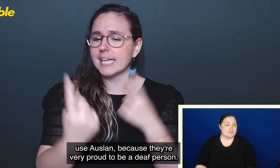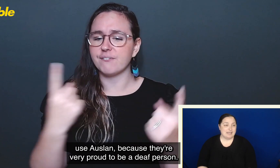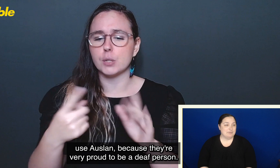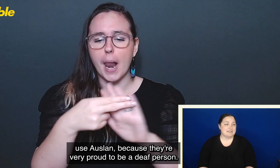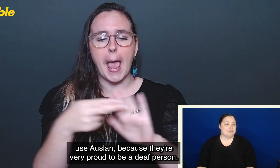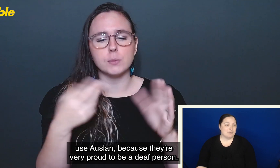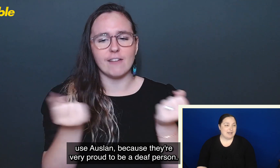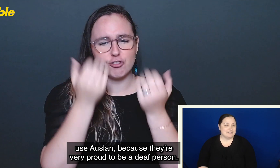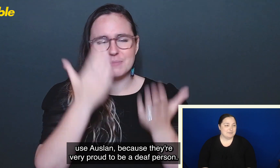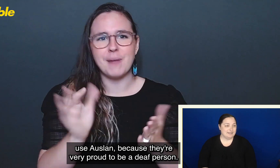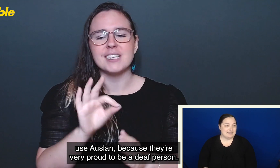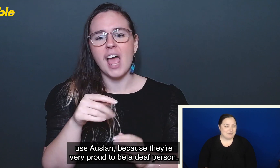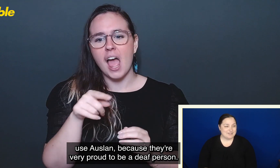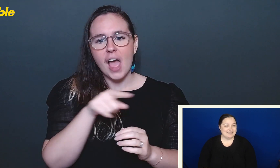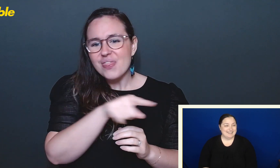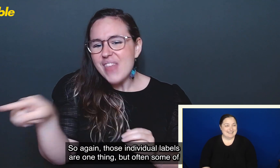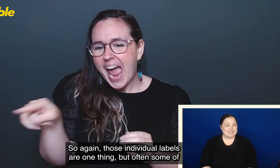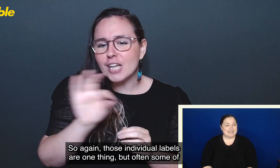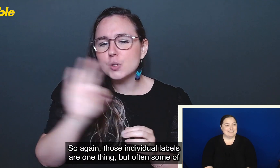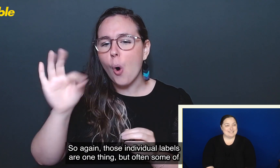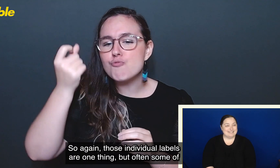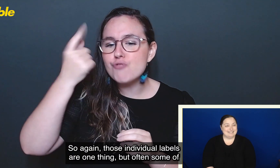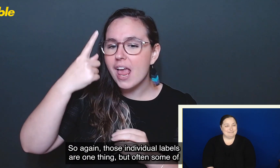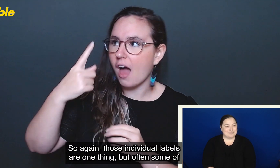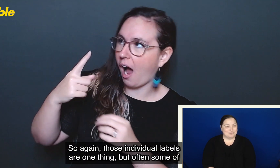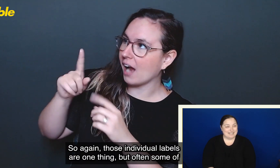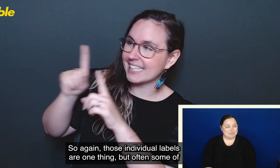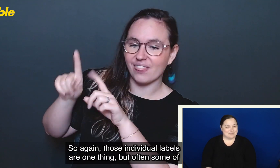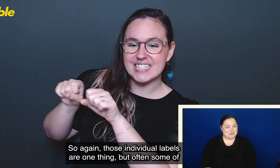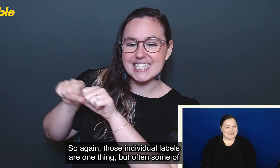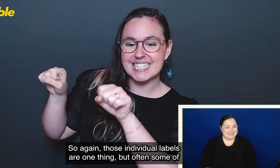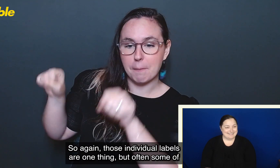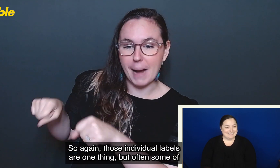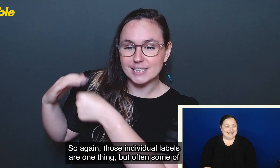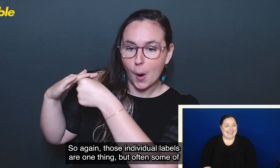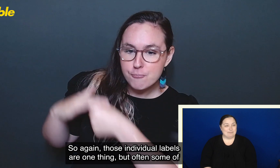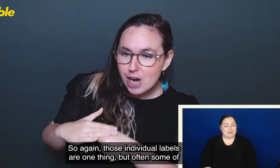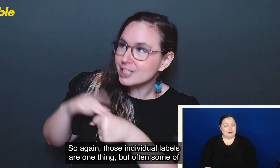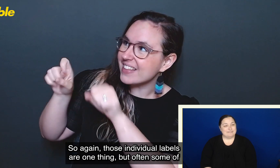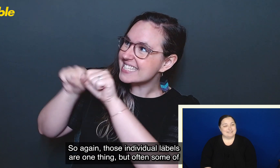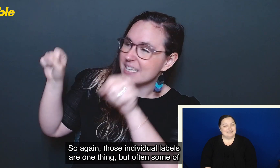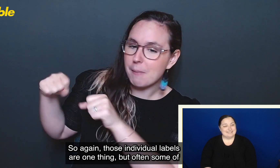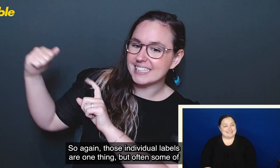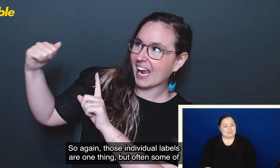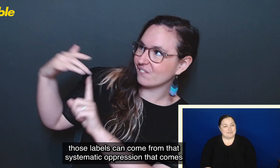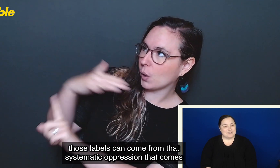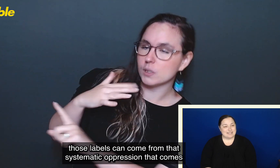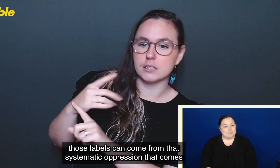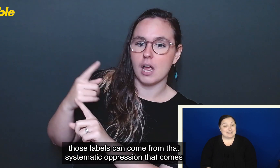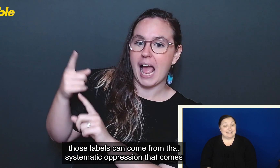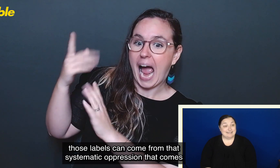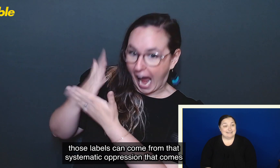use Auslan, because they're very proud to be a deaf person. So again, those individual labels are one thing, but often some of